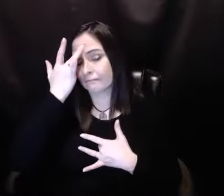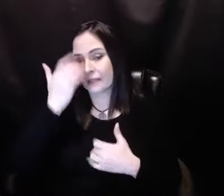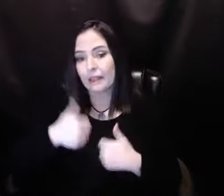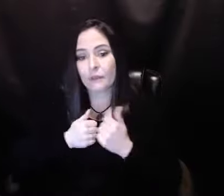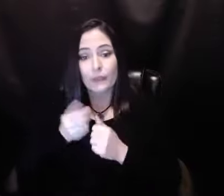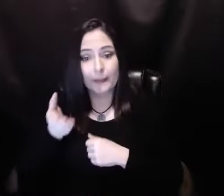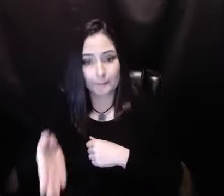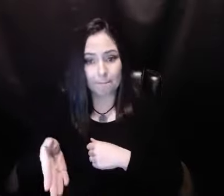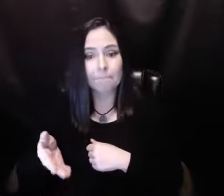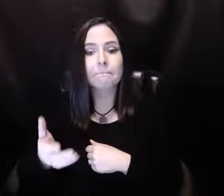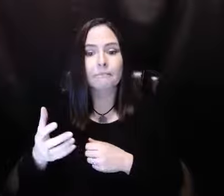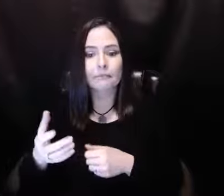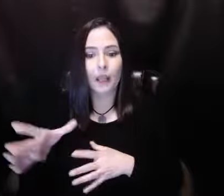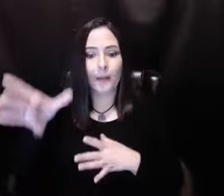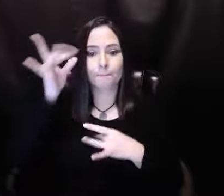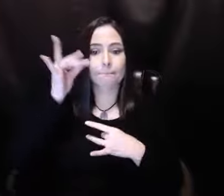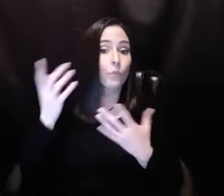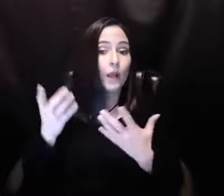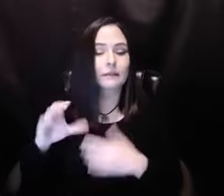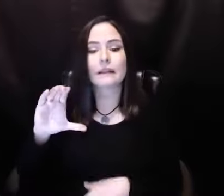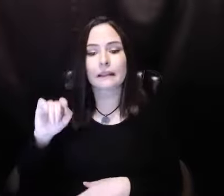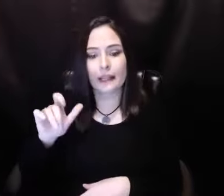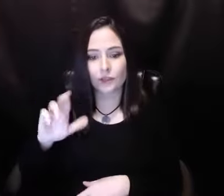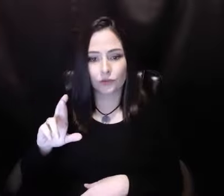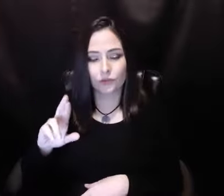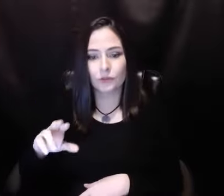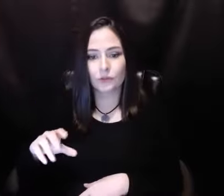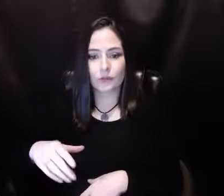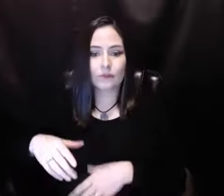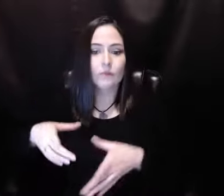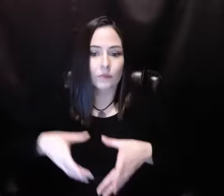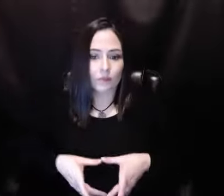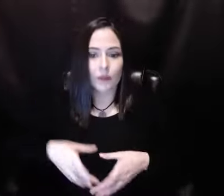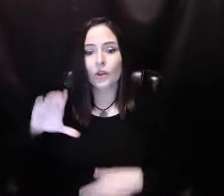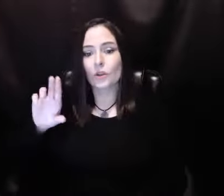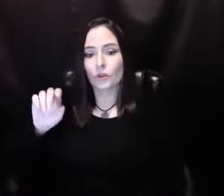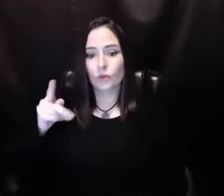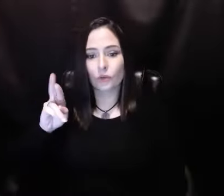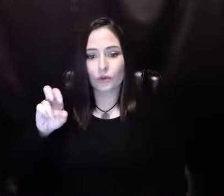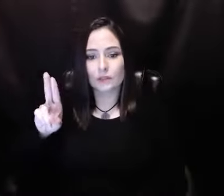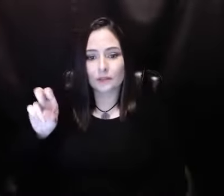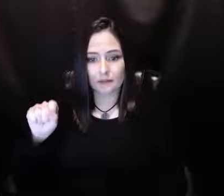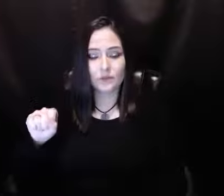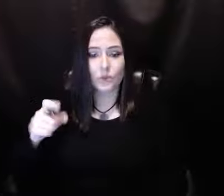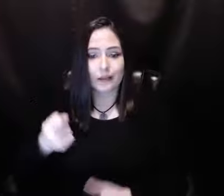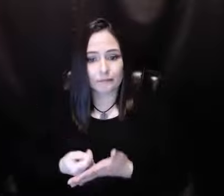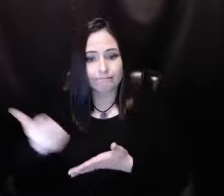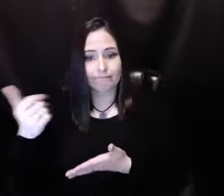I got ill when I lived with him. I got cancer, so it was uteral cancer. So they removed